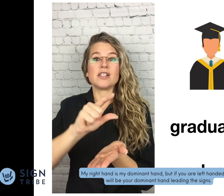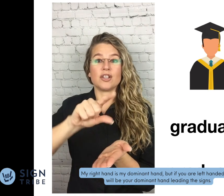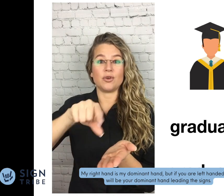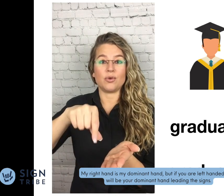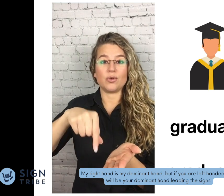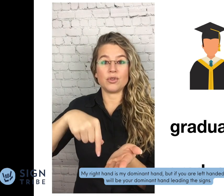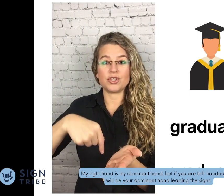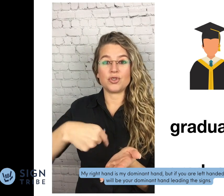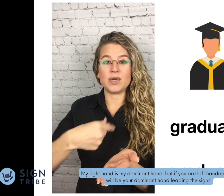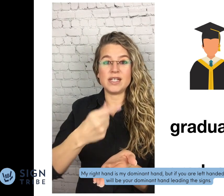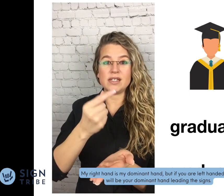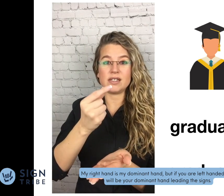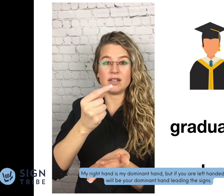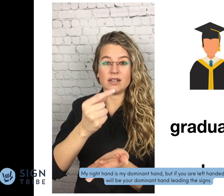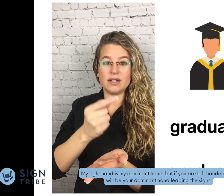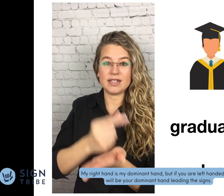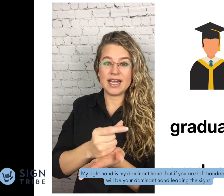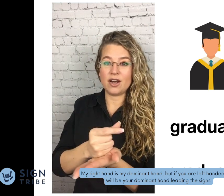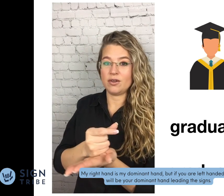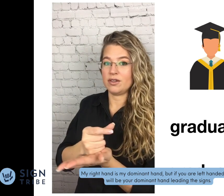So twist down.